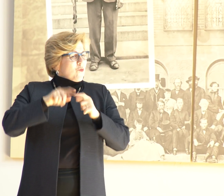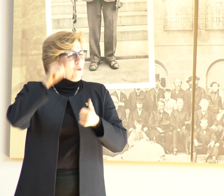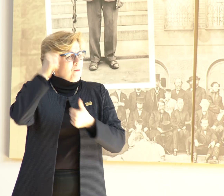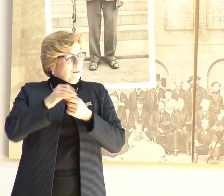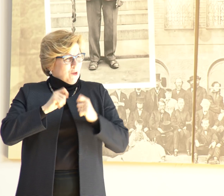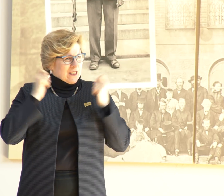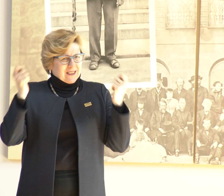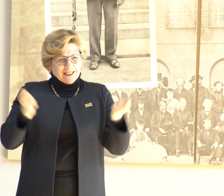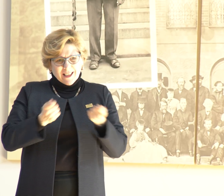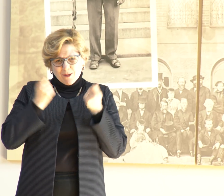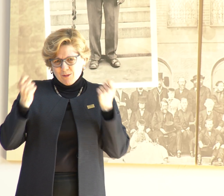all for coming.